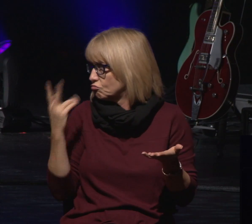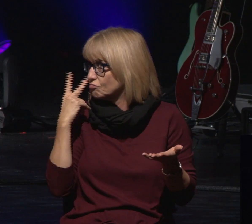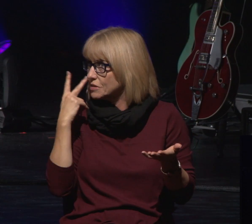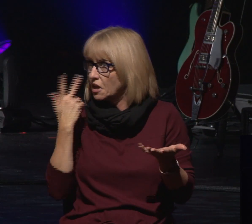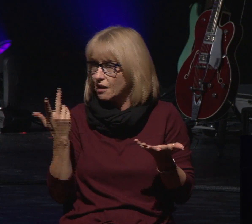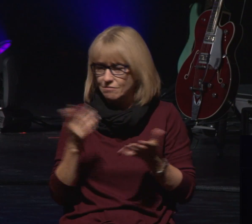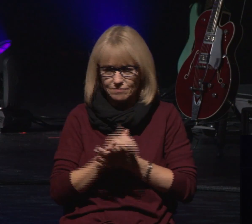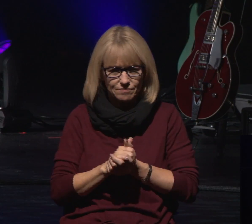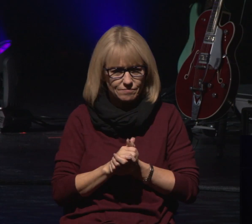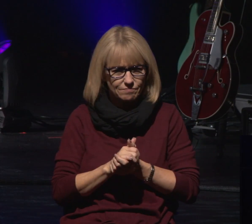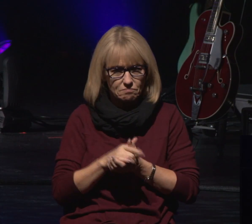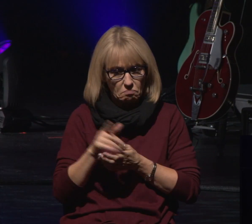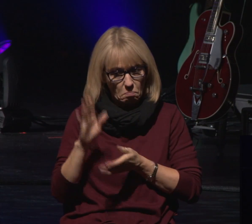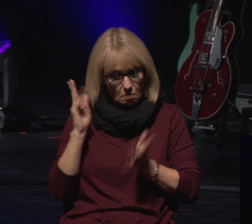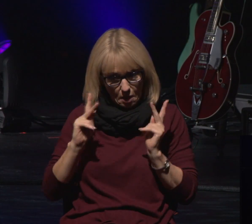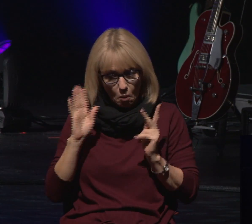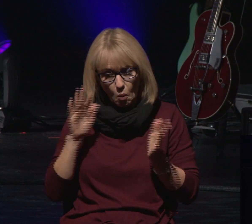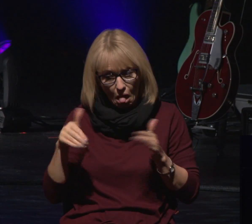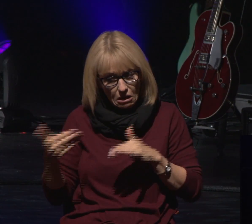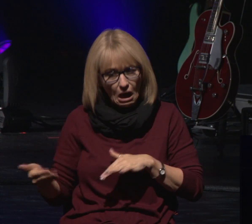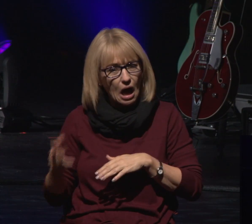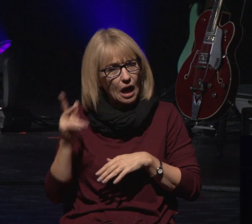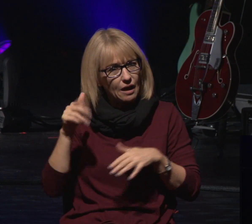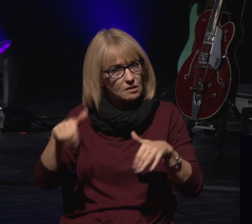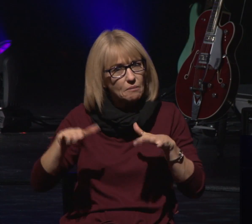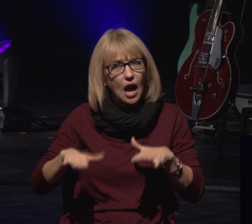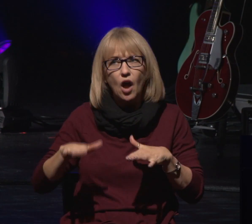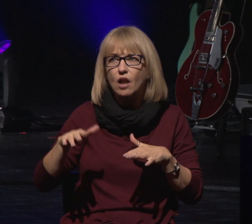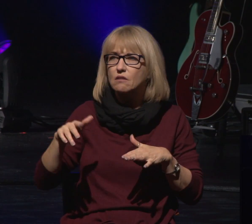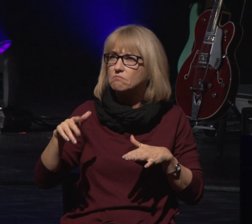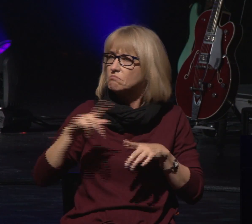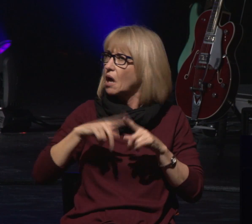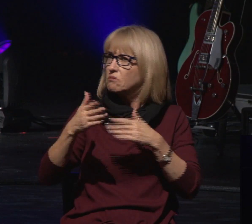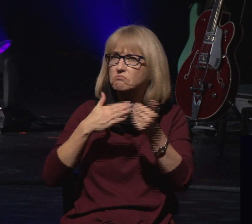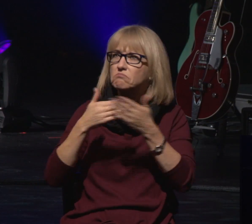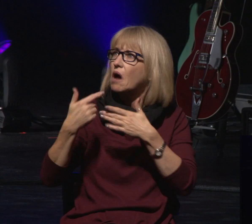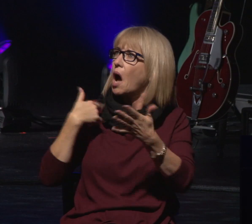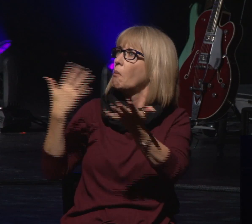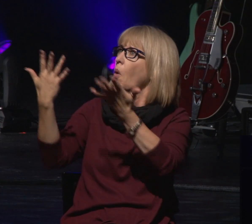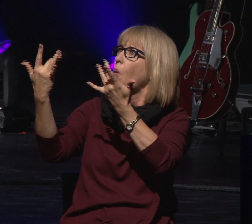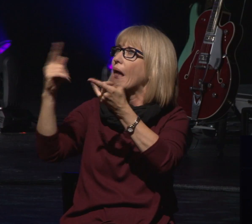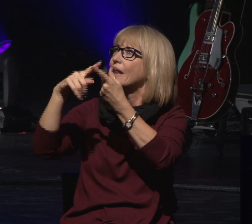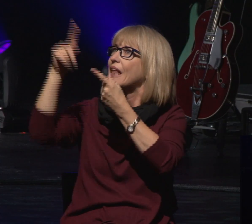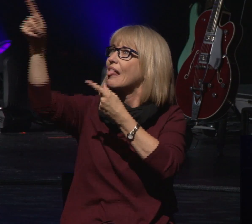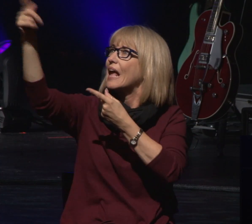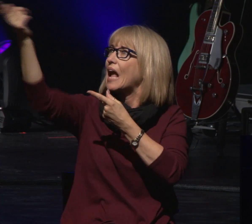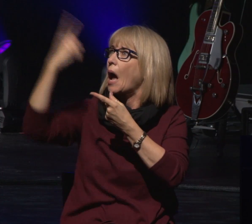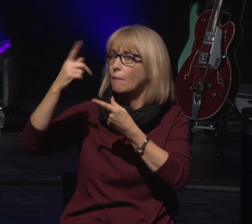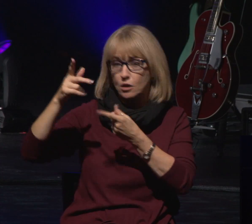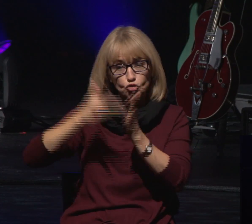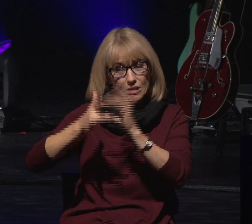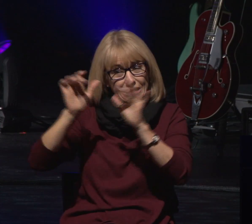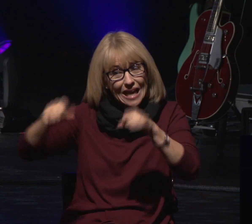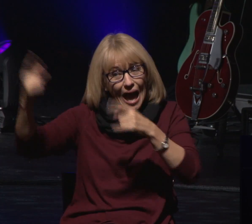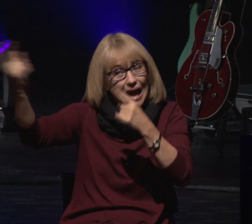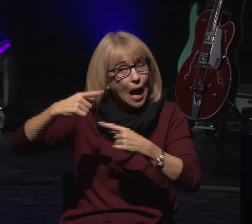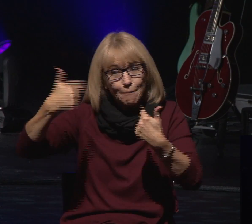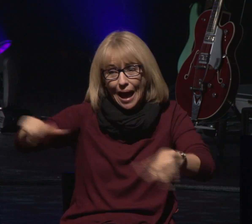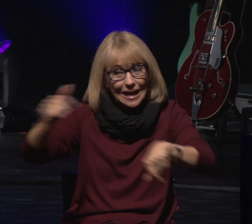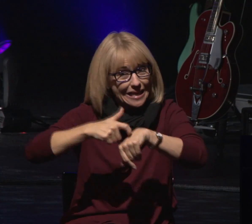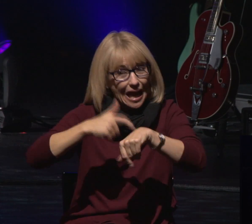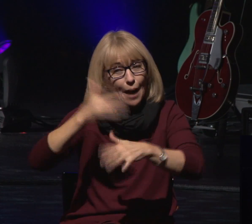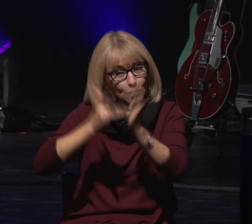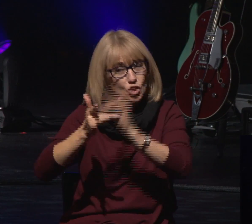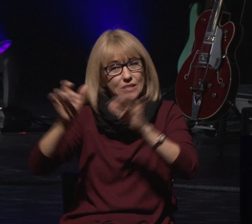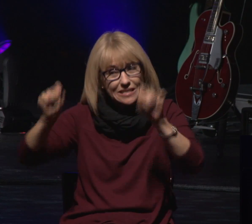God's faithfulness continues. I'm awaiting Jesus' return. I believe he can come anytime, and I'm so excited to see Jesus, but we need to be faithful no